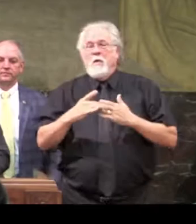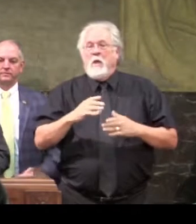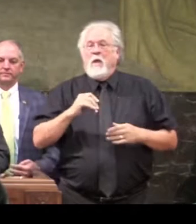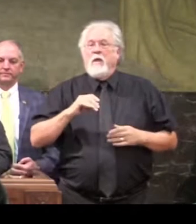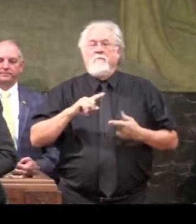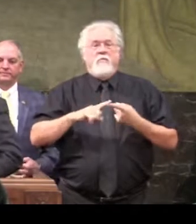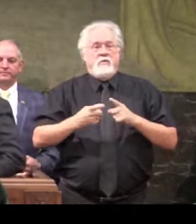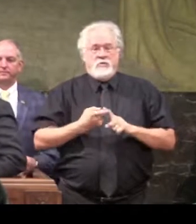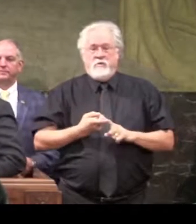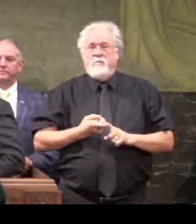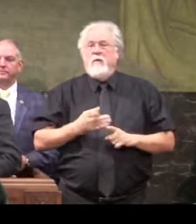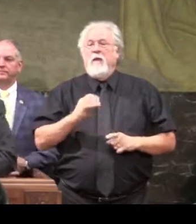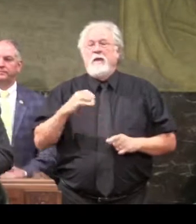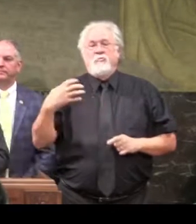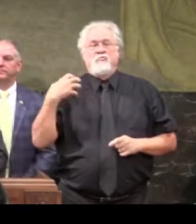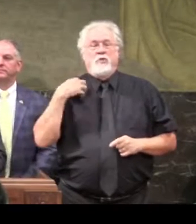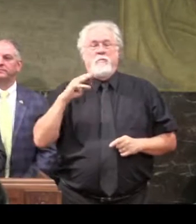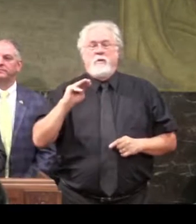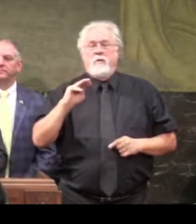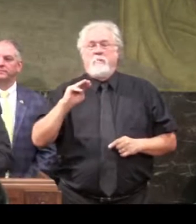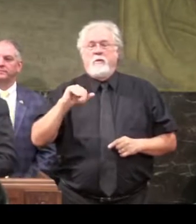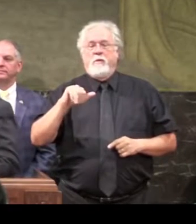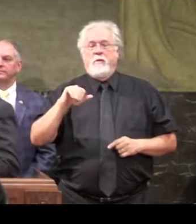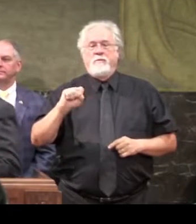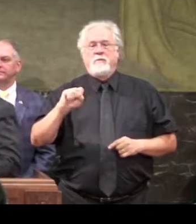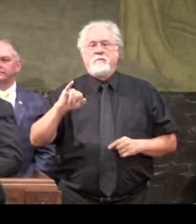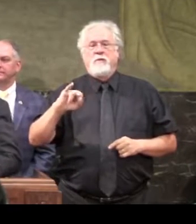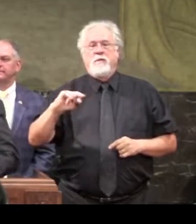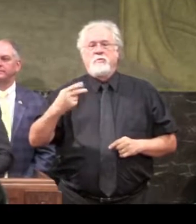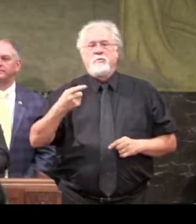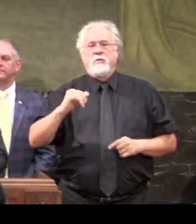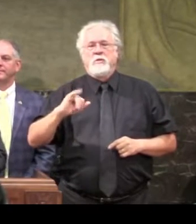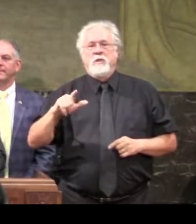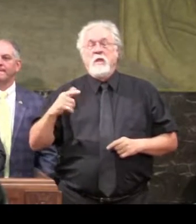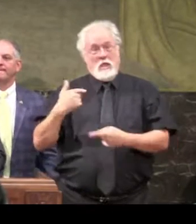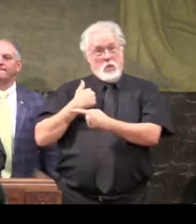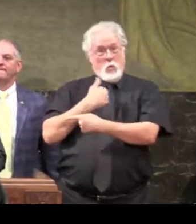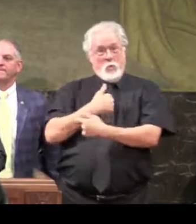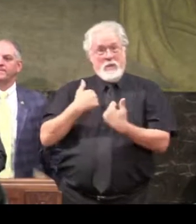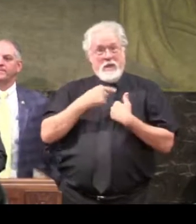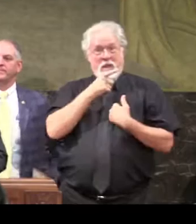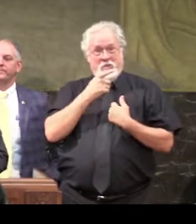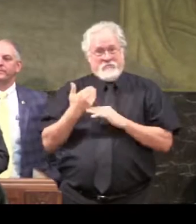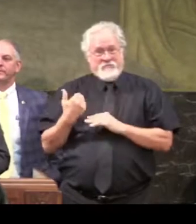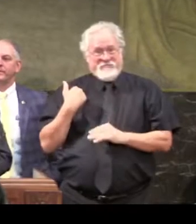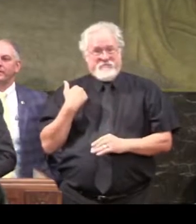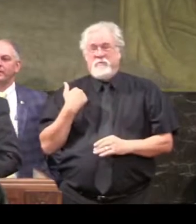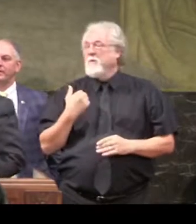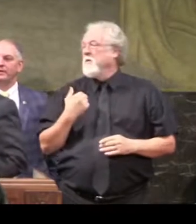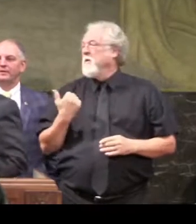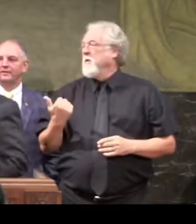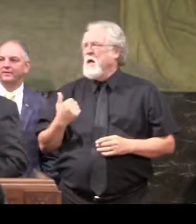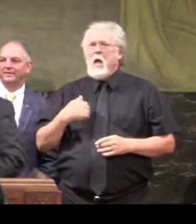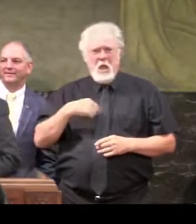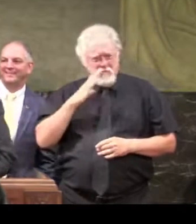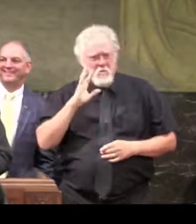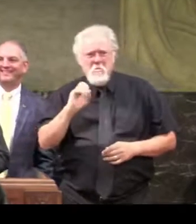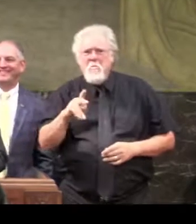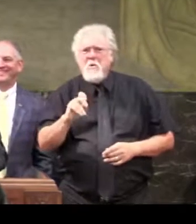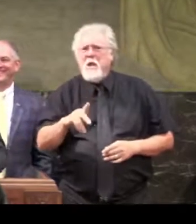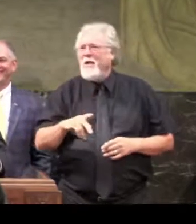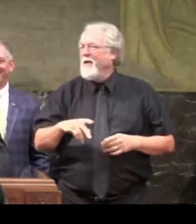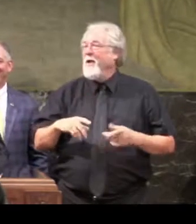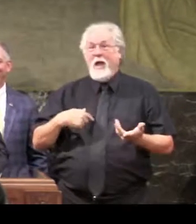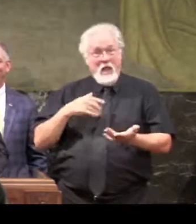his friendship. And Chairman Massengill, what can I say? We had lunch earlier, and he winked at me and said, "I think you're going to be okay."